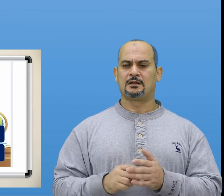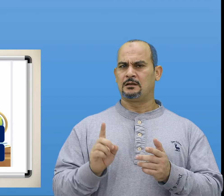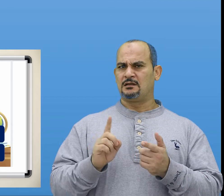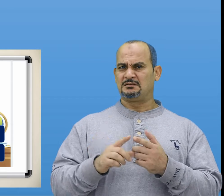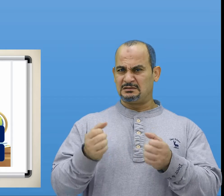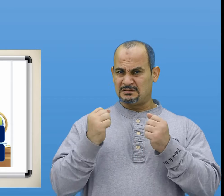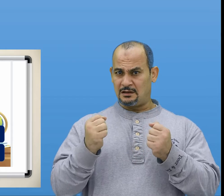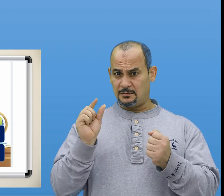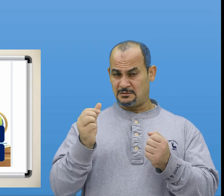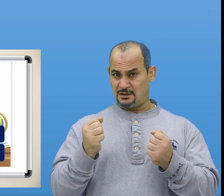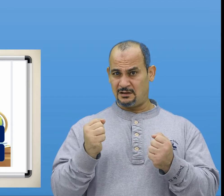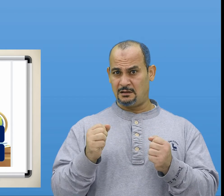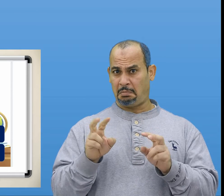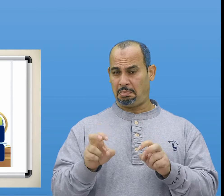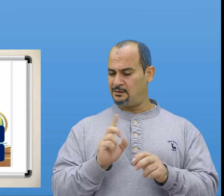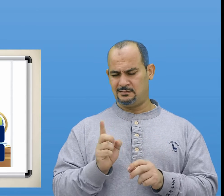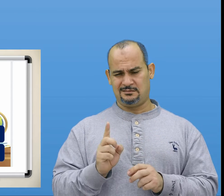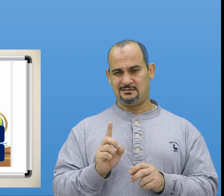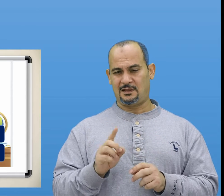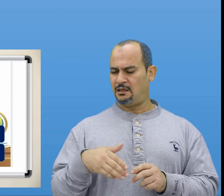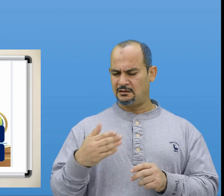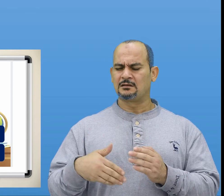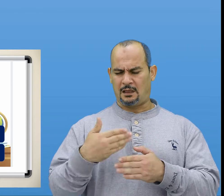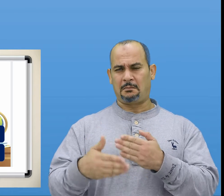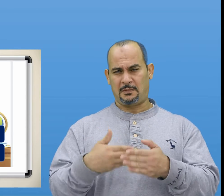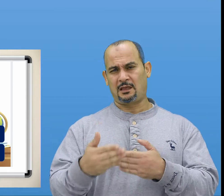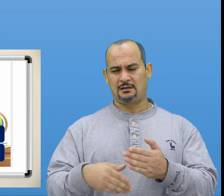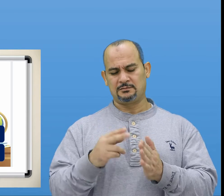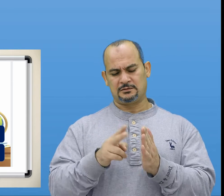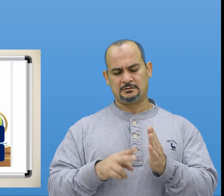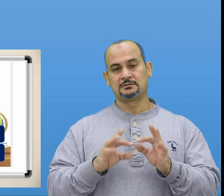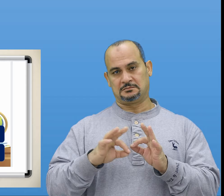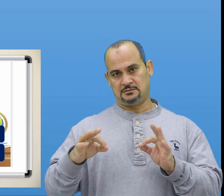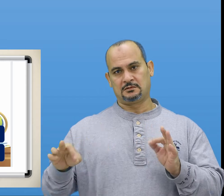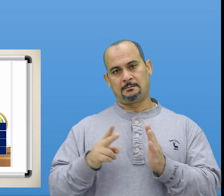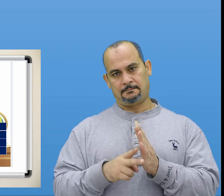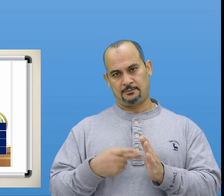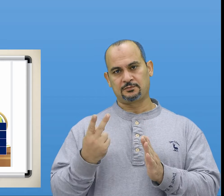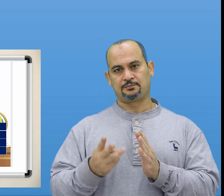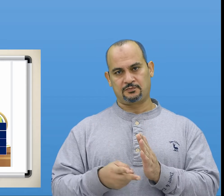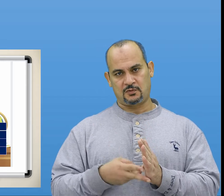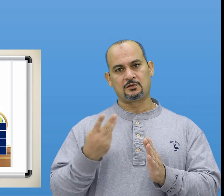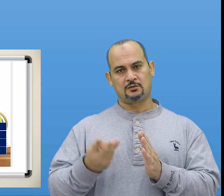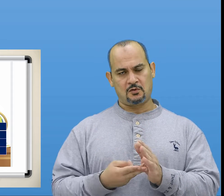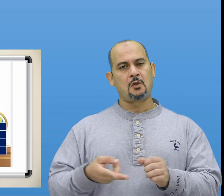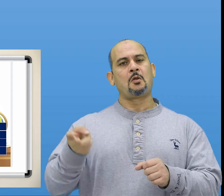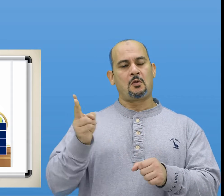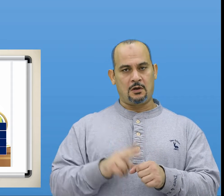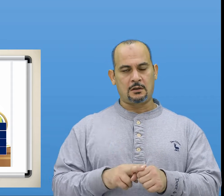So the original people of Australia are called Aborigines. Alright, so let's move along with the second word, and we have